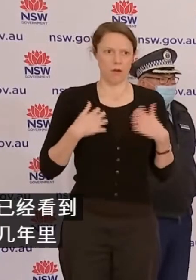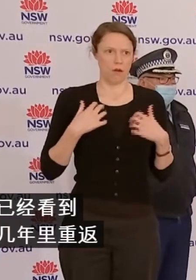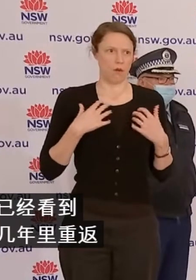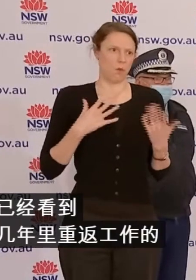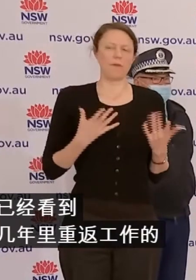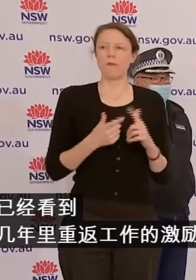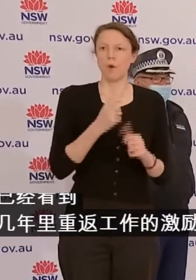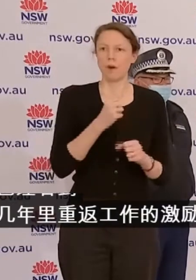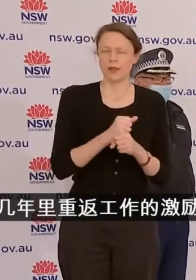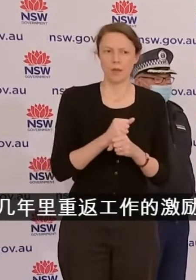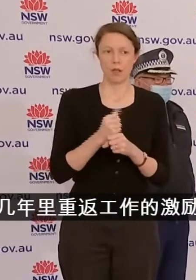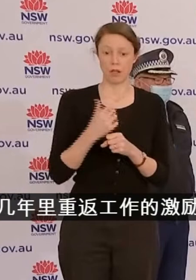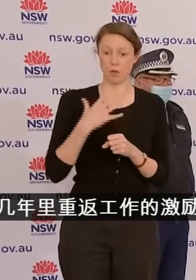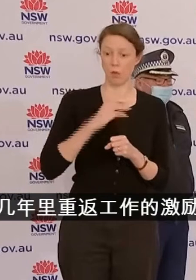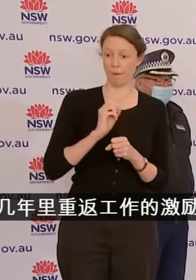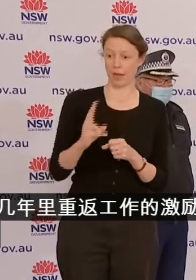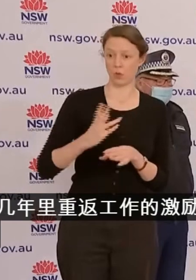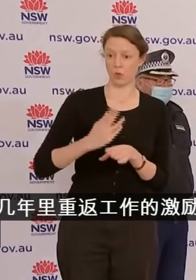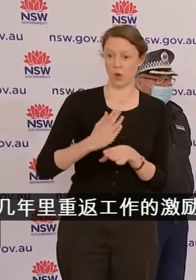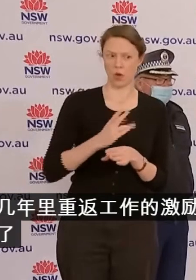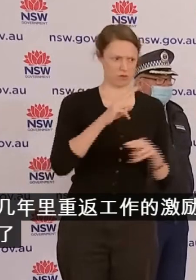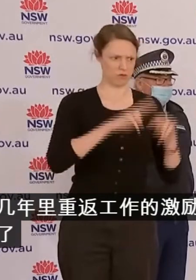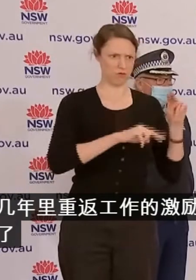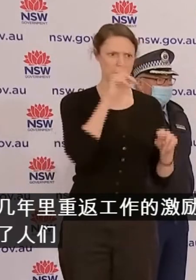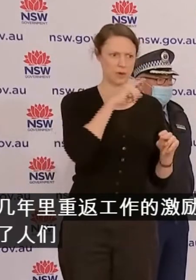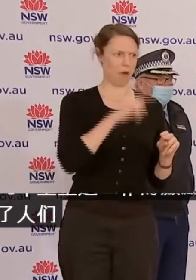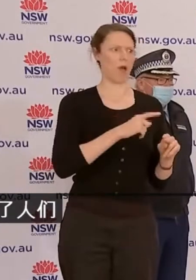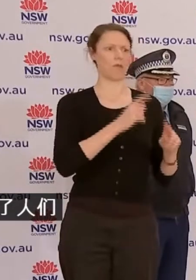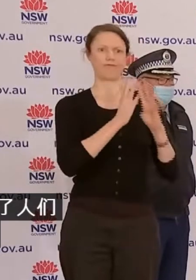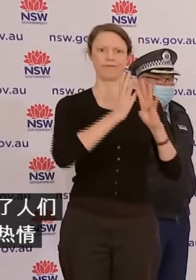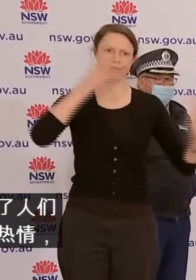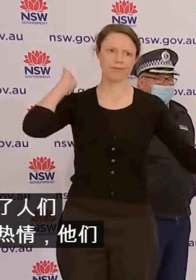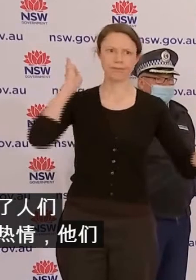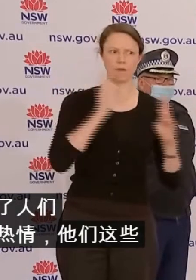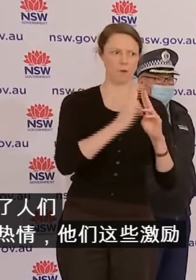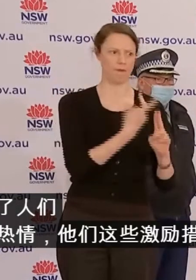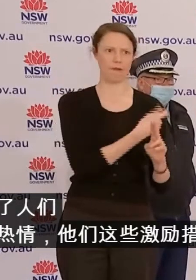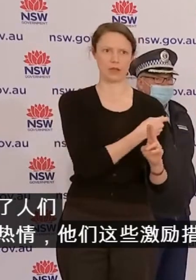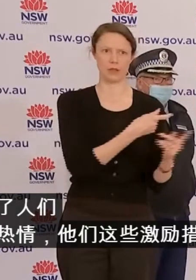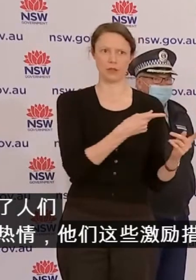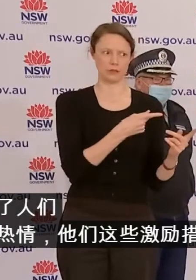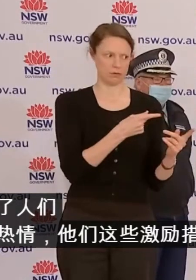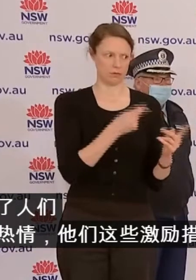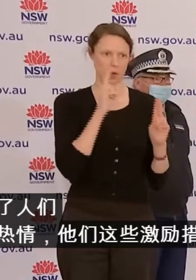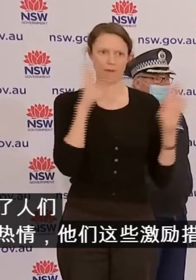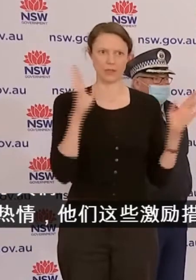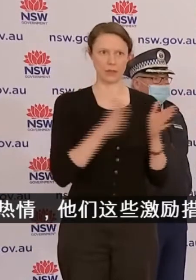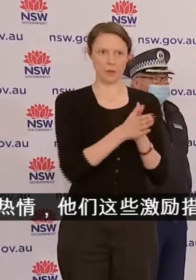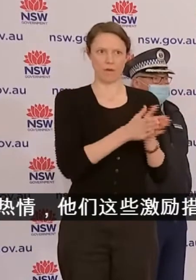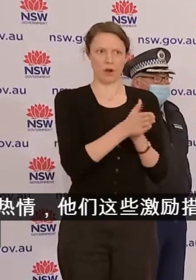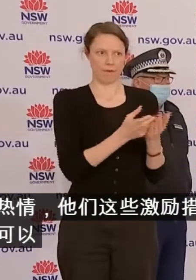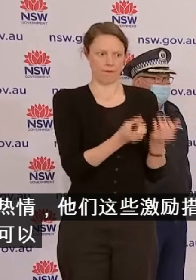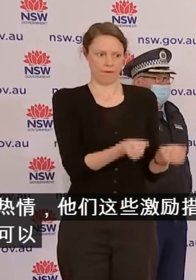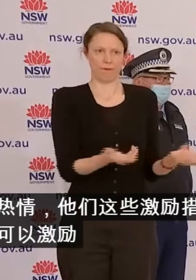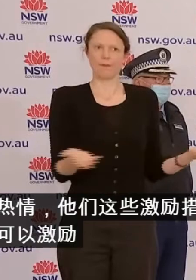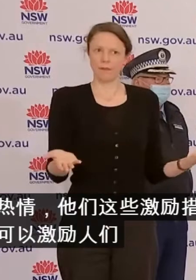in the last few days has really ignited people to get vaccinated. Those incentives work. And if